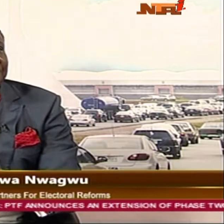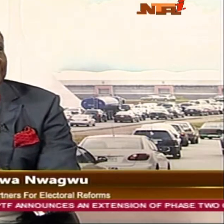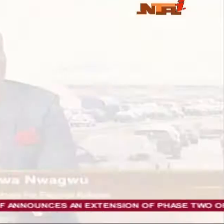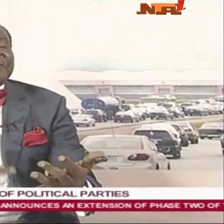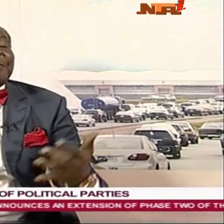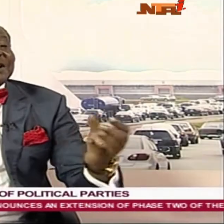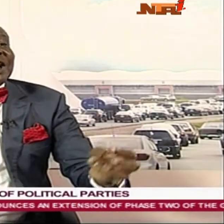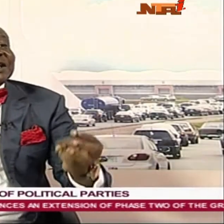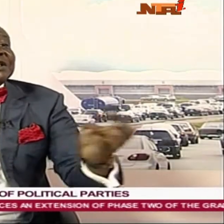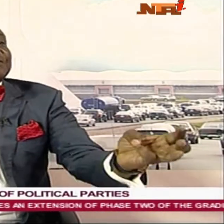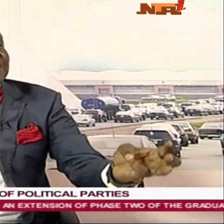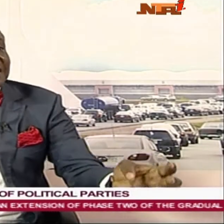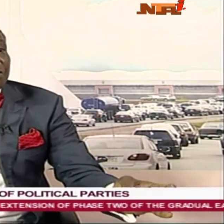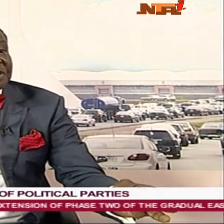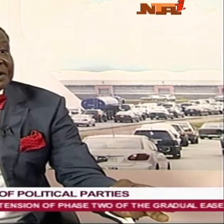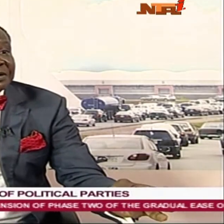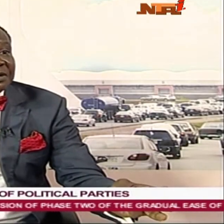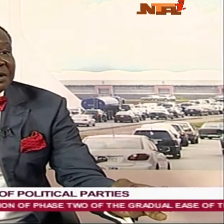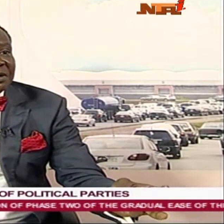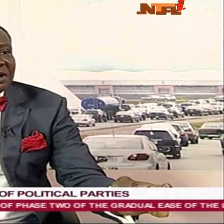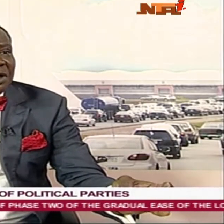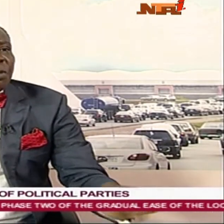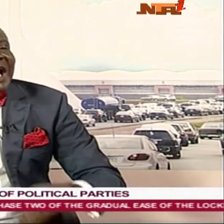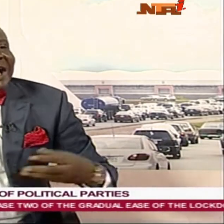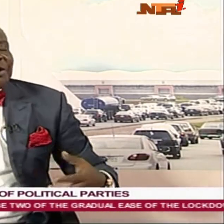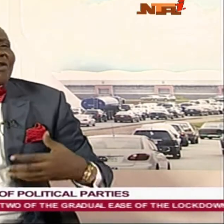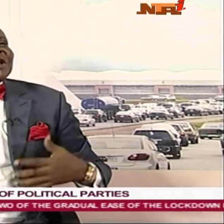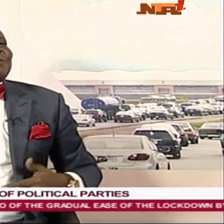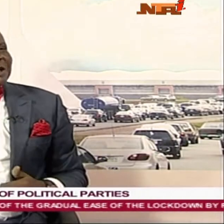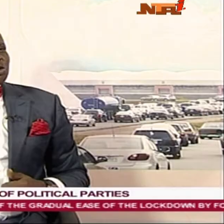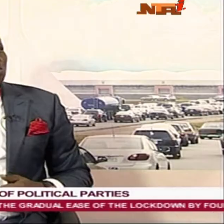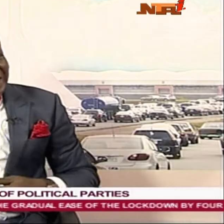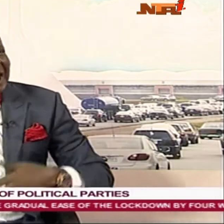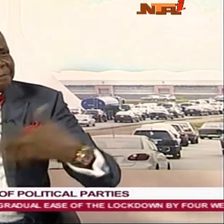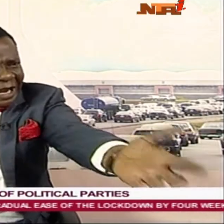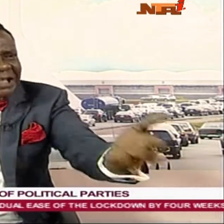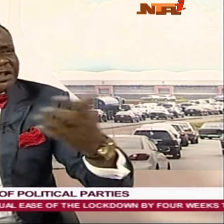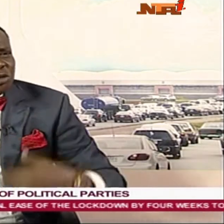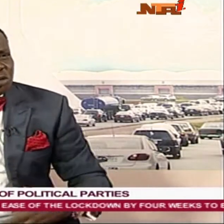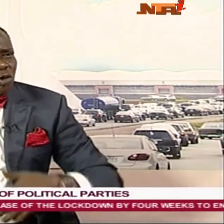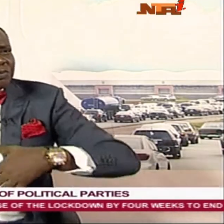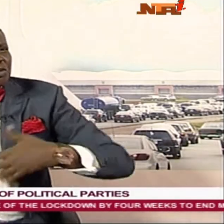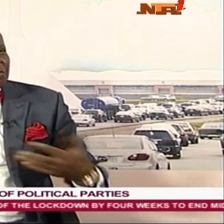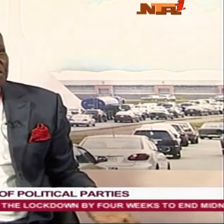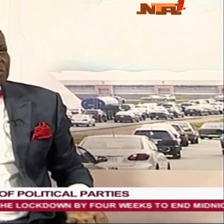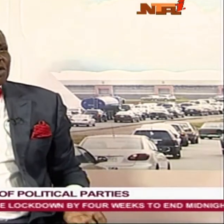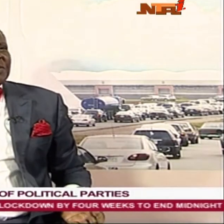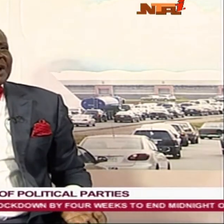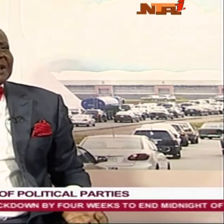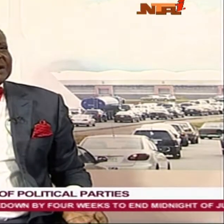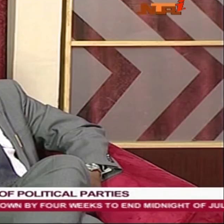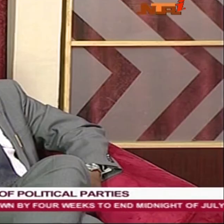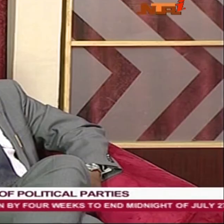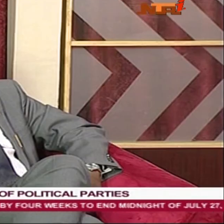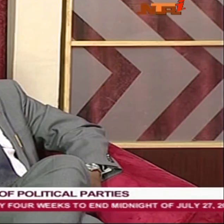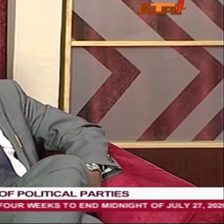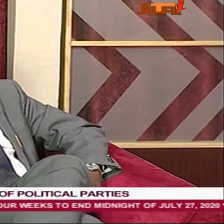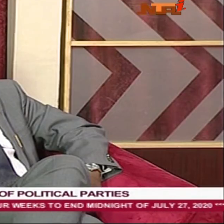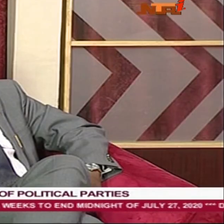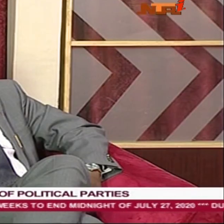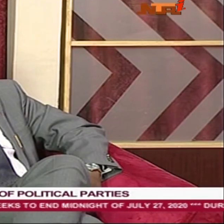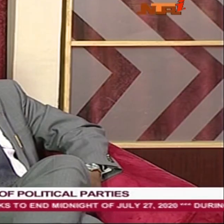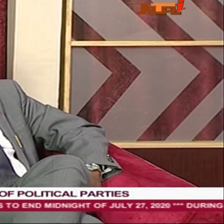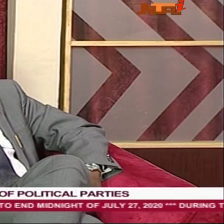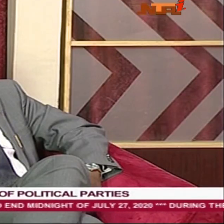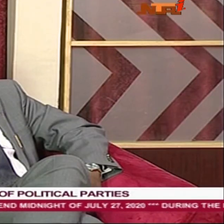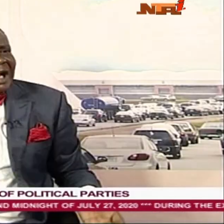godfatherism. Every party has a disciplinary committee. But I cannot respect you when I paid you to become a candidate. I paid you